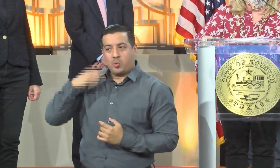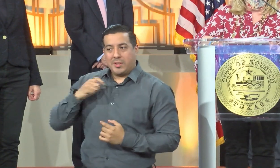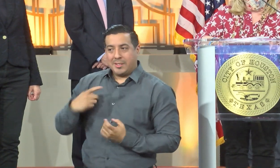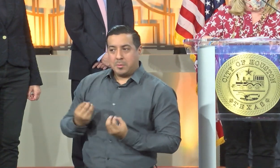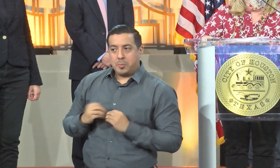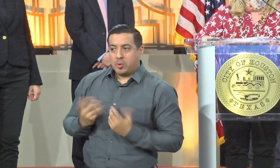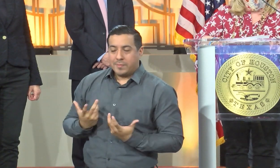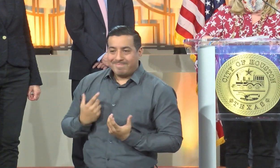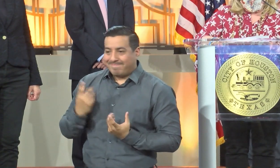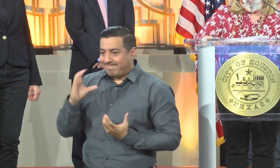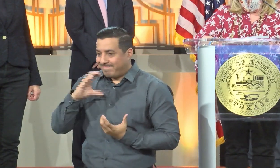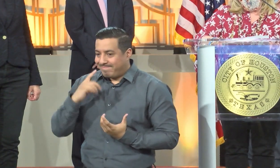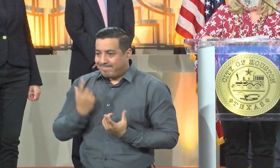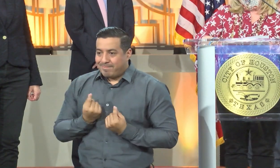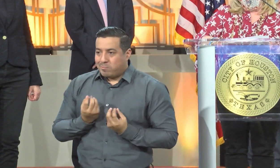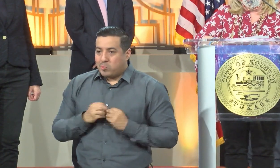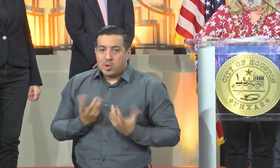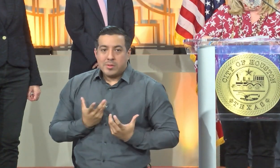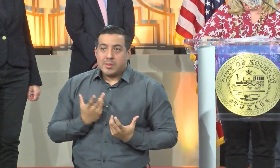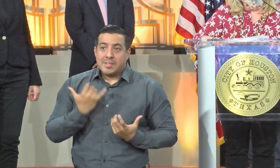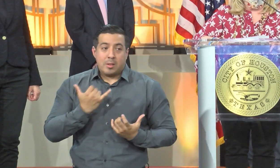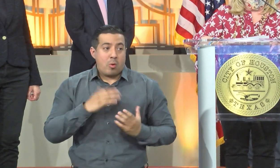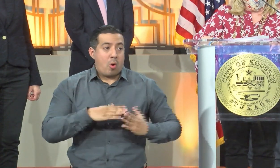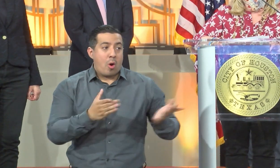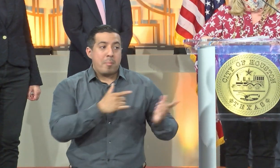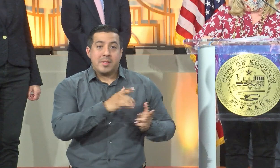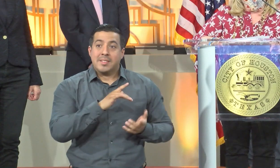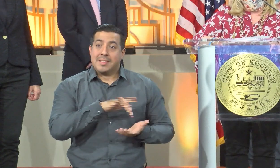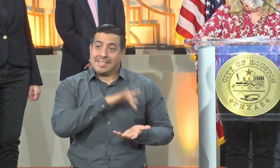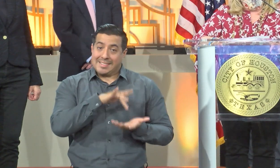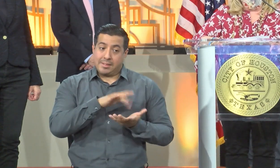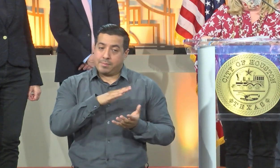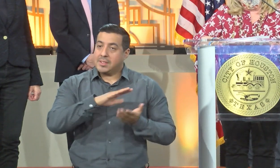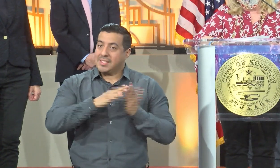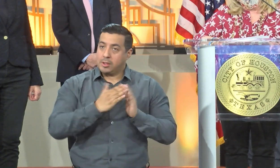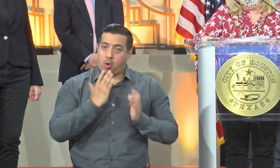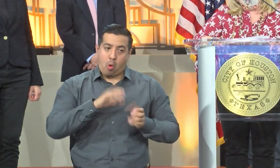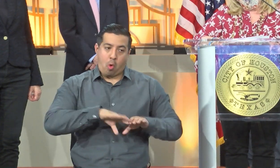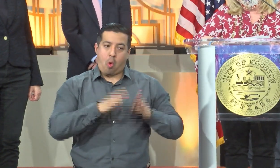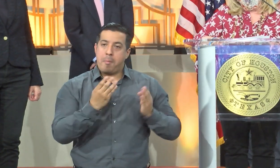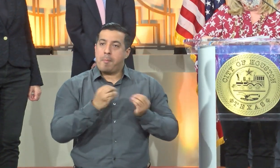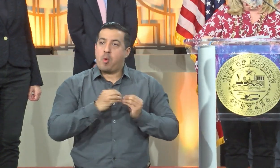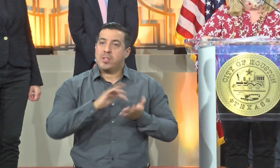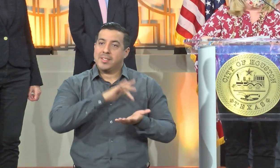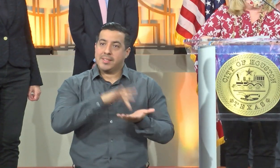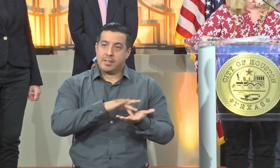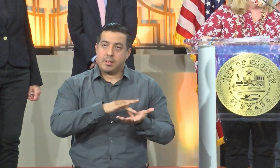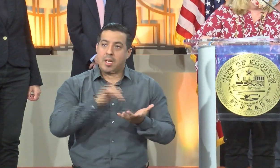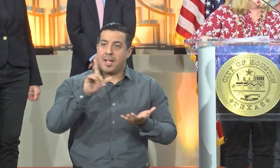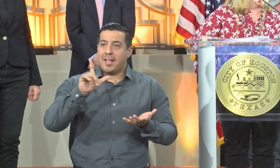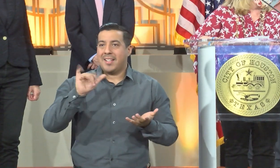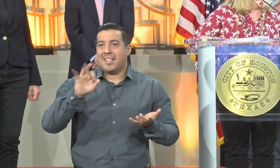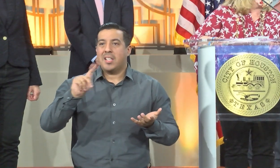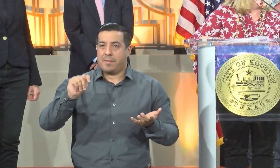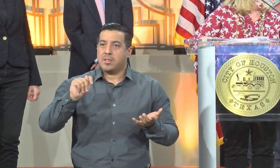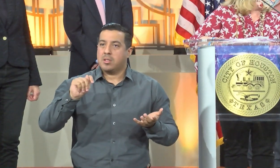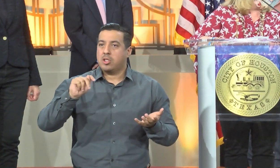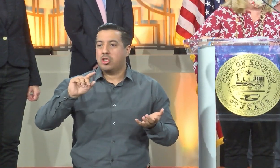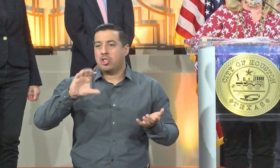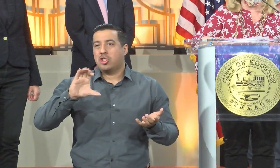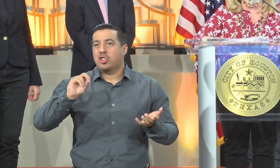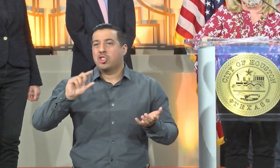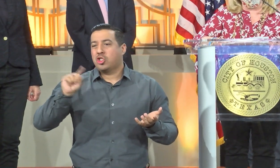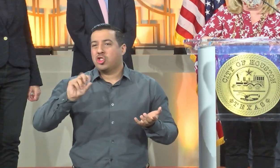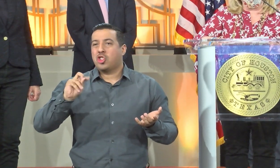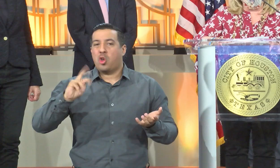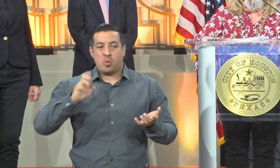we're partnering with the city to open 9 lift zones this year, and then we have many more lift zones that we're going to partner not only with the City of